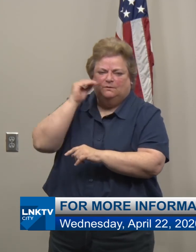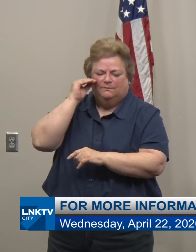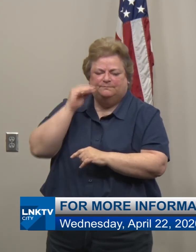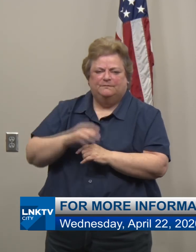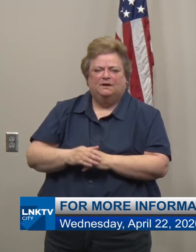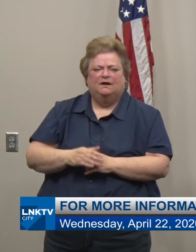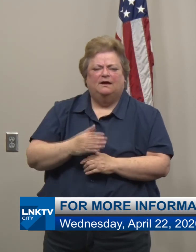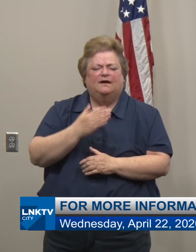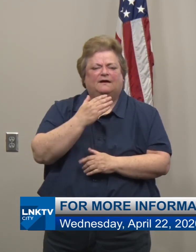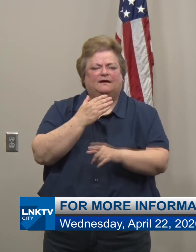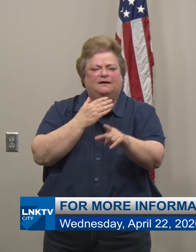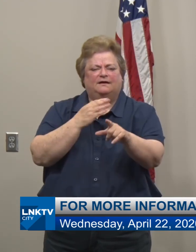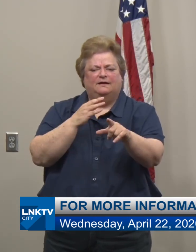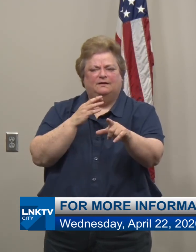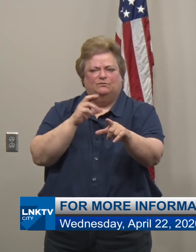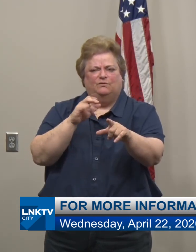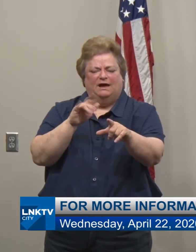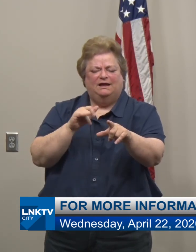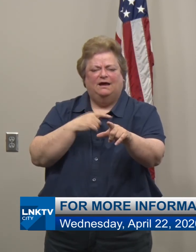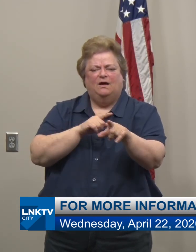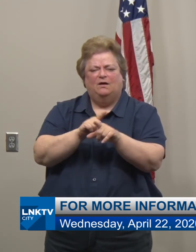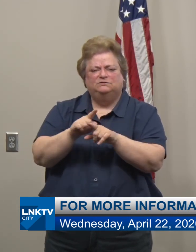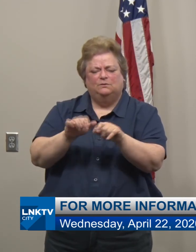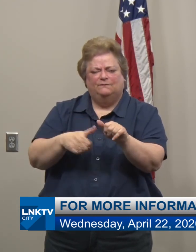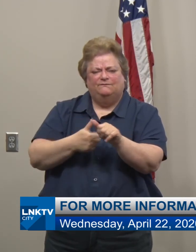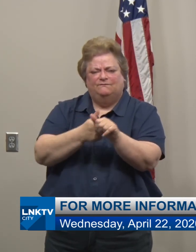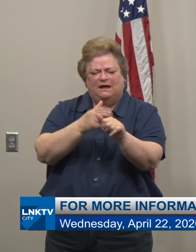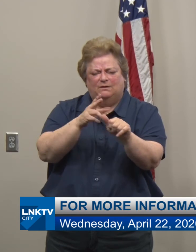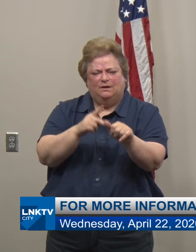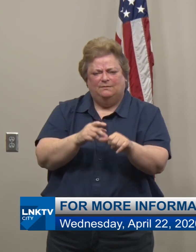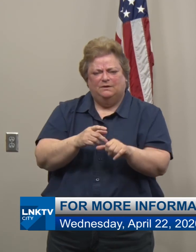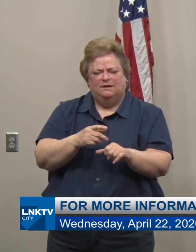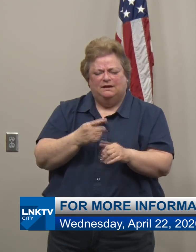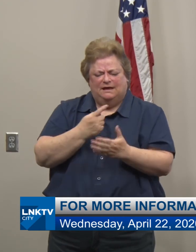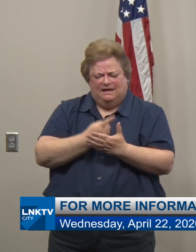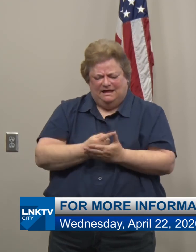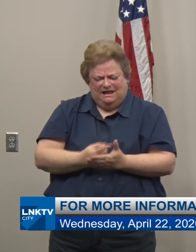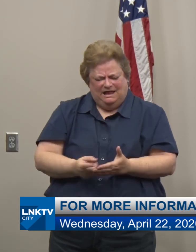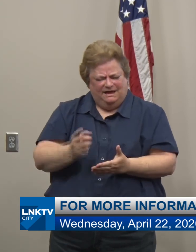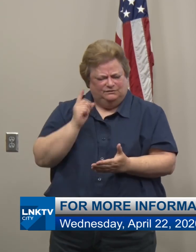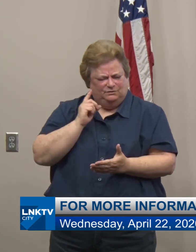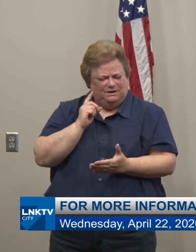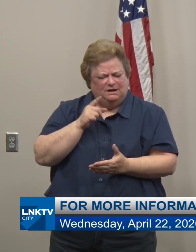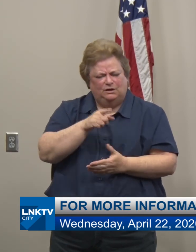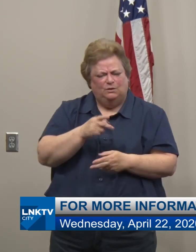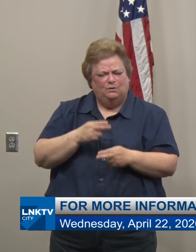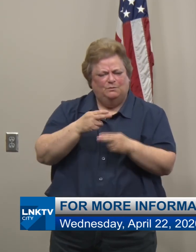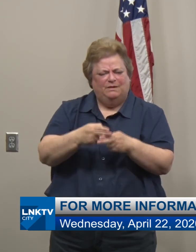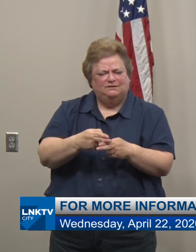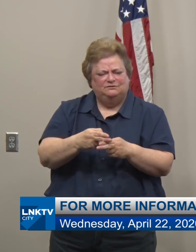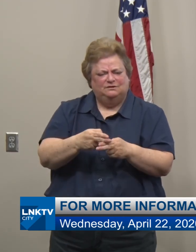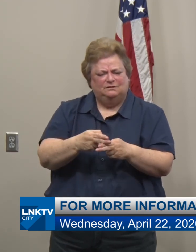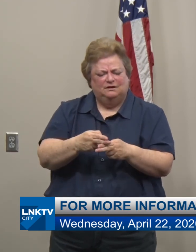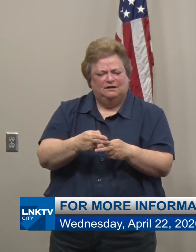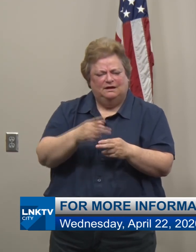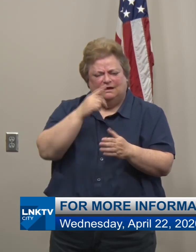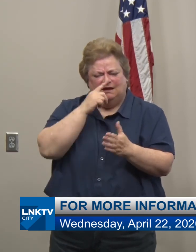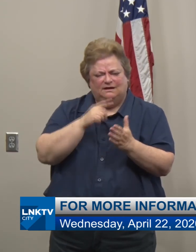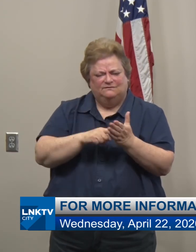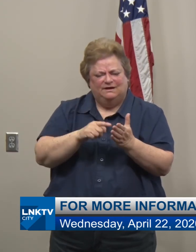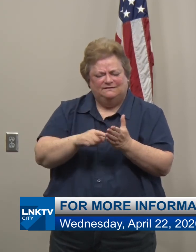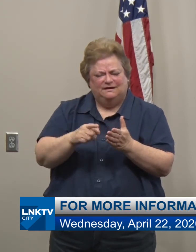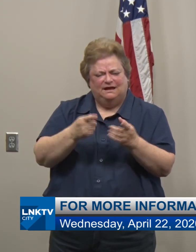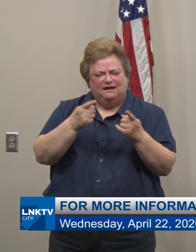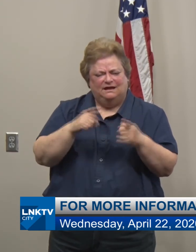Thank you. I wanted to also follow up from last week when you had mentioned investigating a